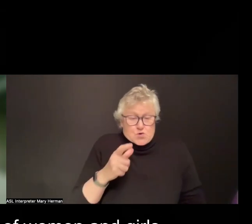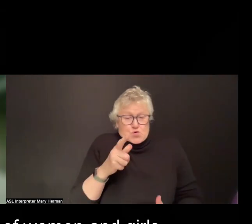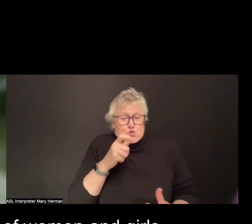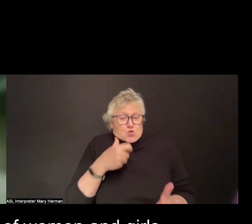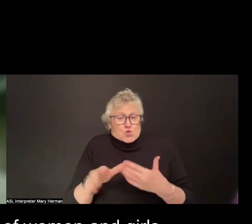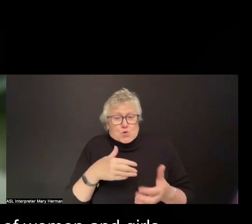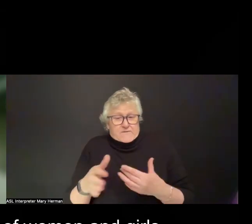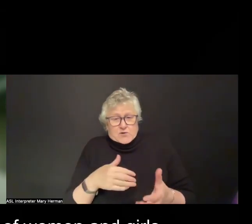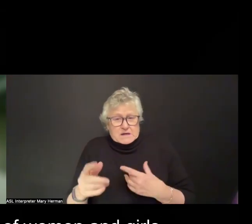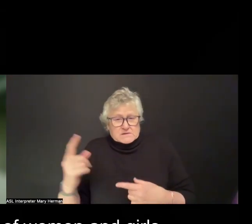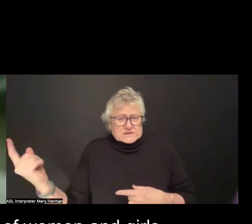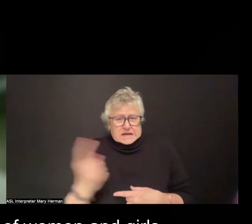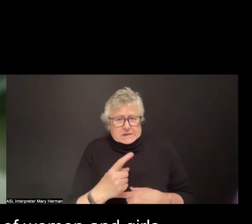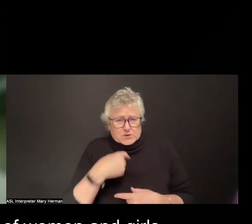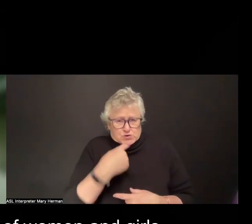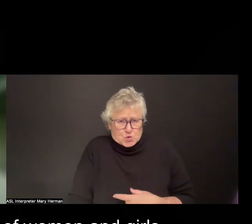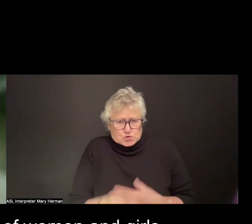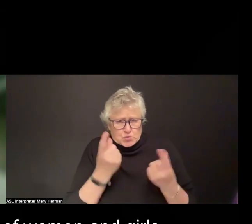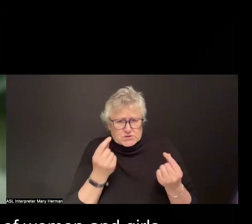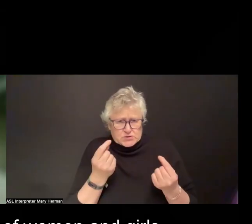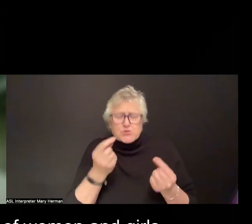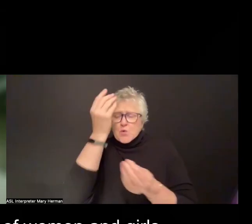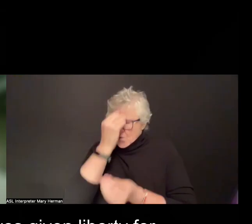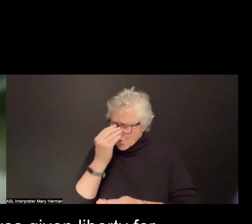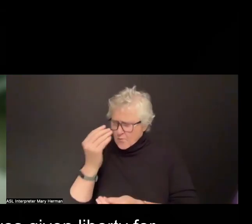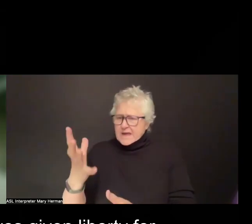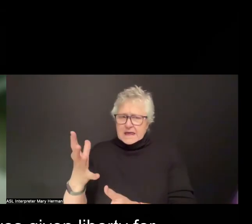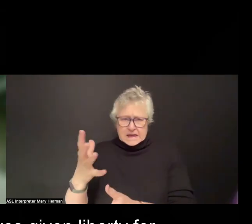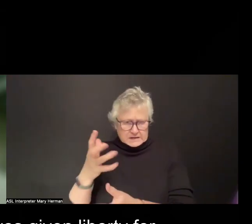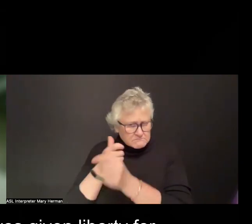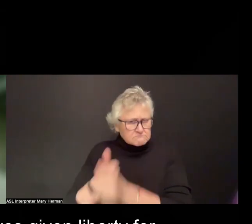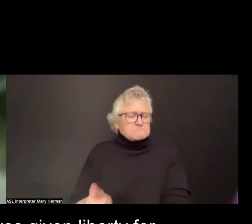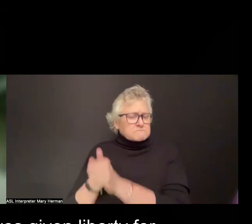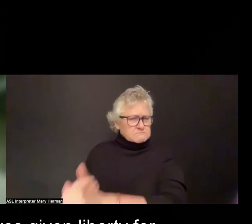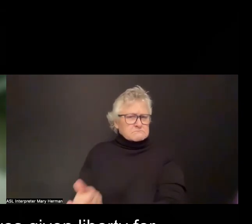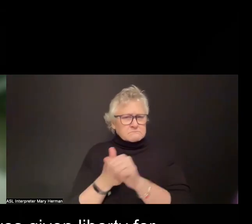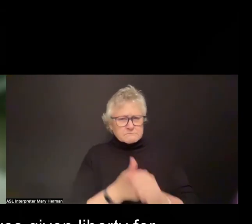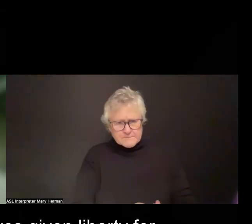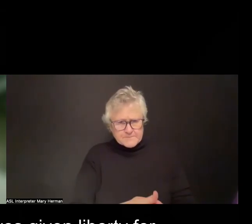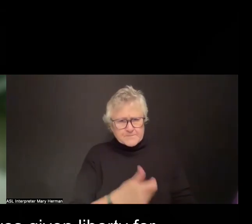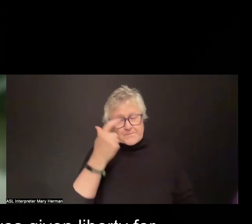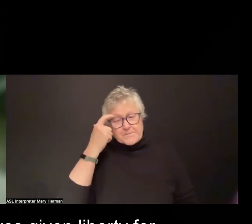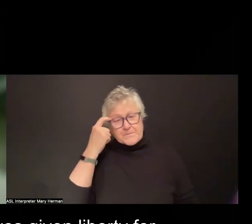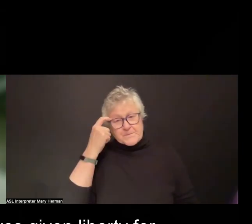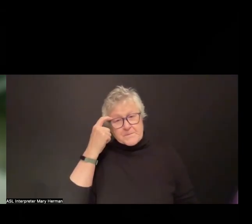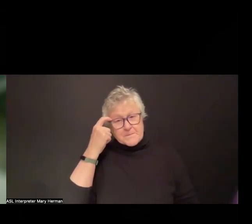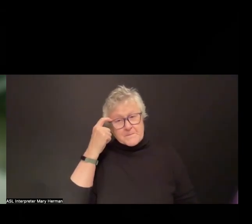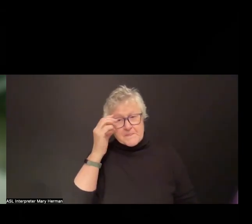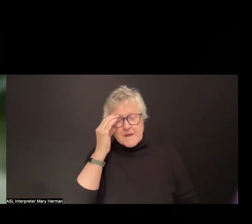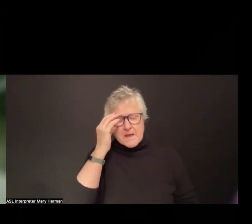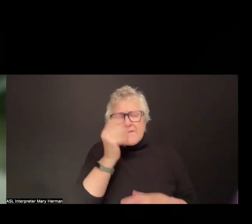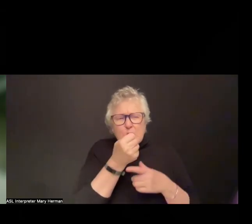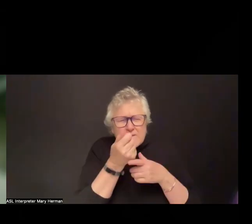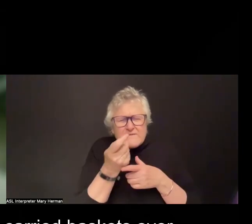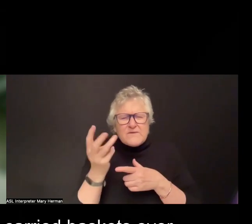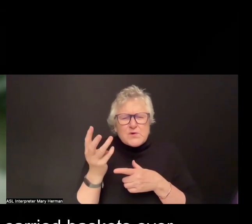There were plenty of women and girls, too, and old men and withered women and servants and slaves given liberty for the day, and a few Wampanoag with babies on their